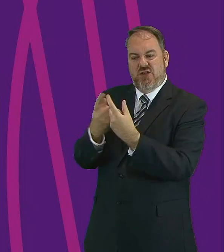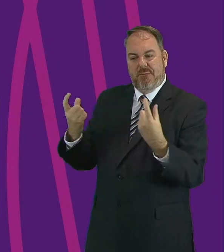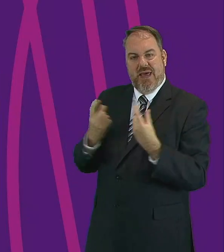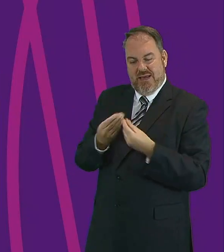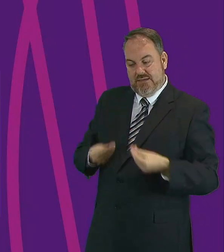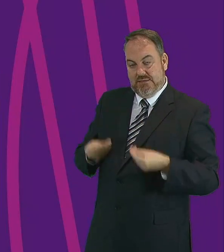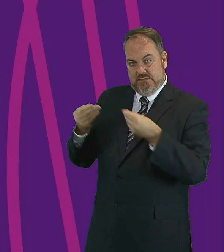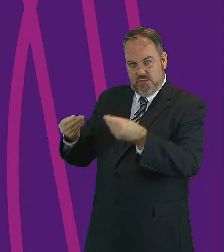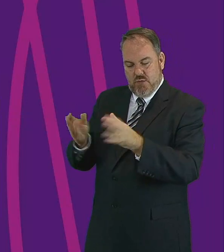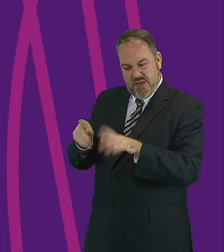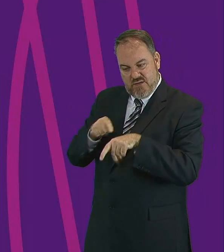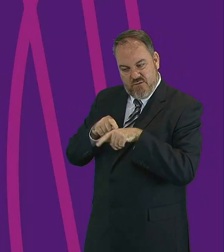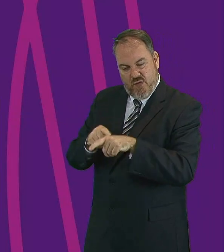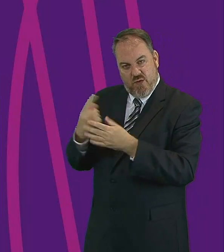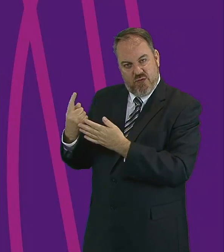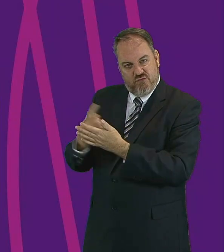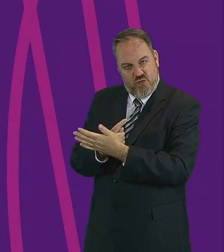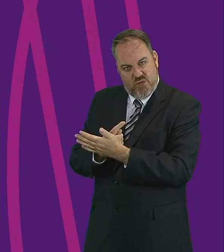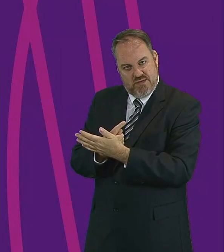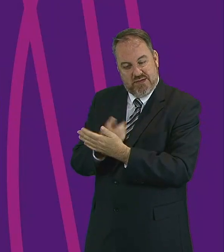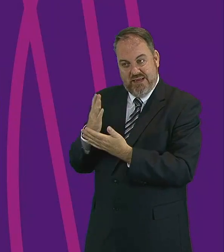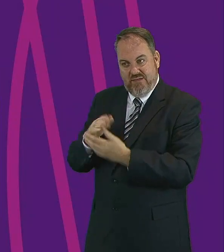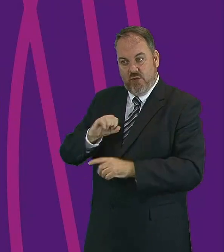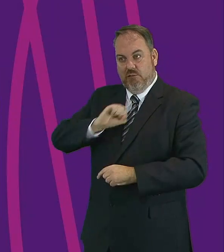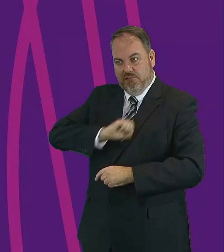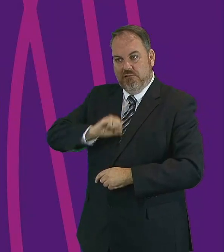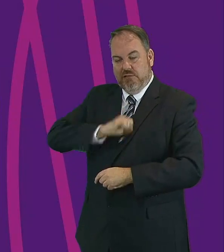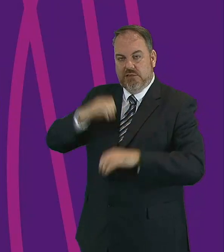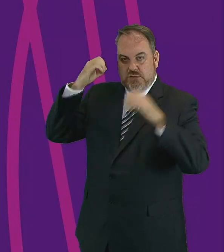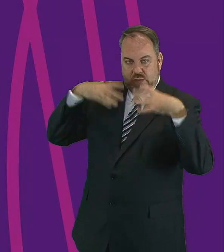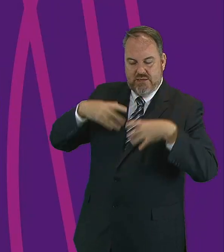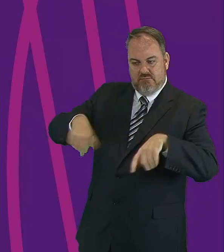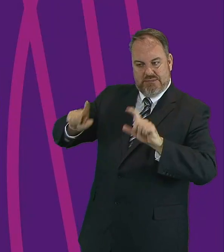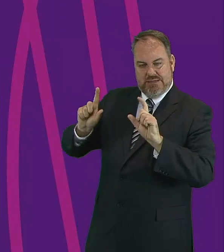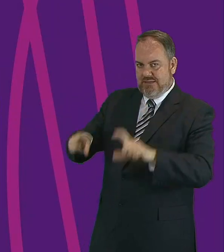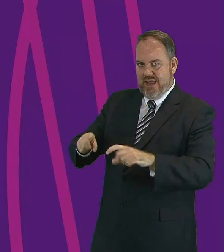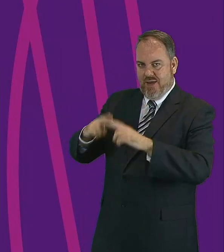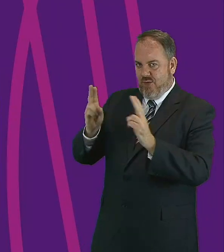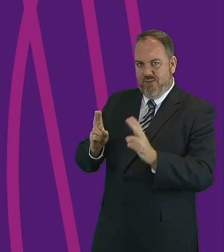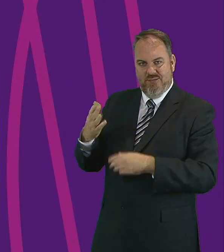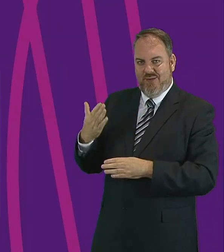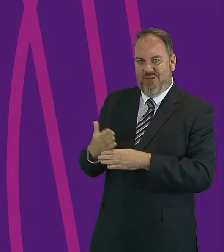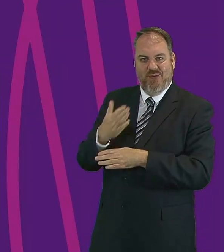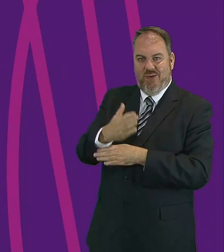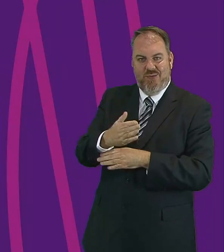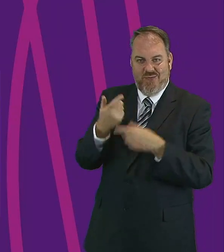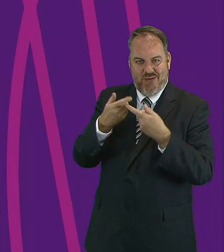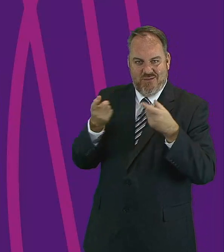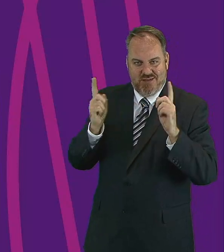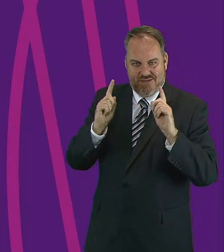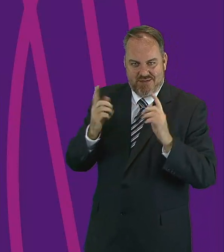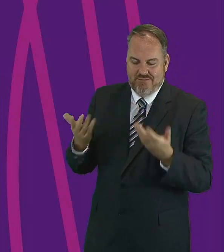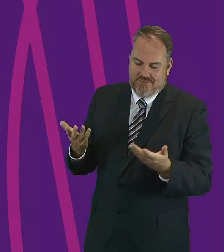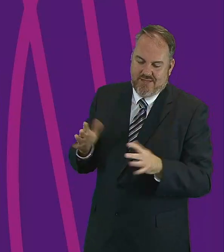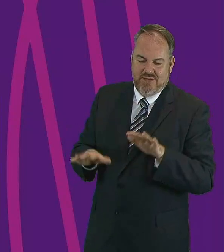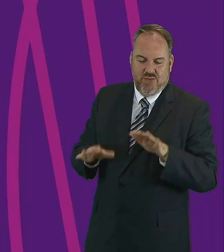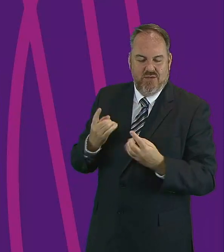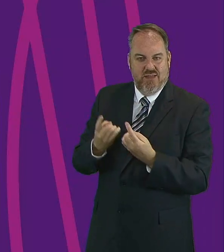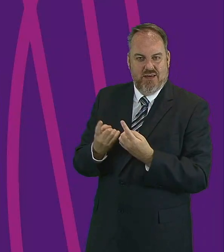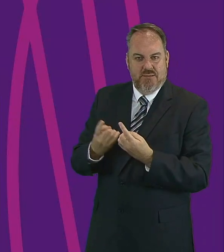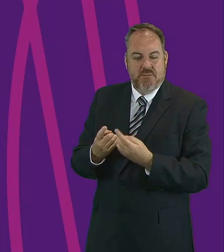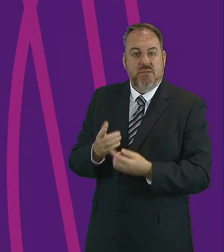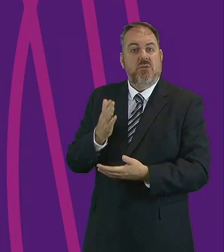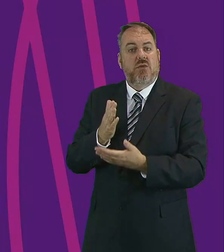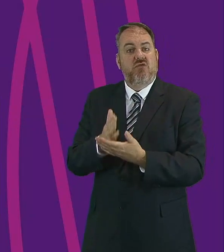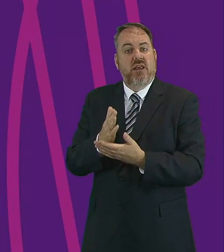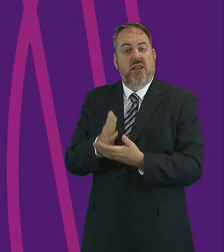so that they know the advice that is in place here in Scotland and that they are complying with that. Testing is the area, as on a